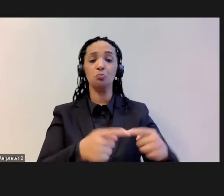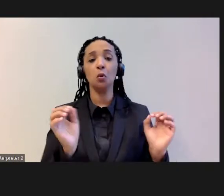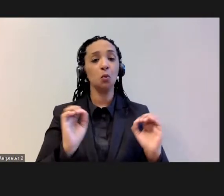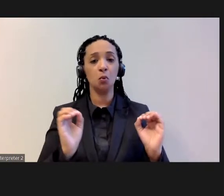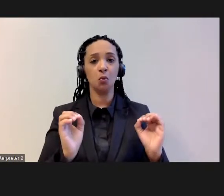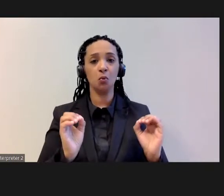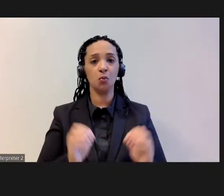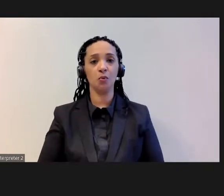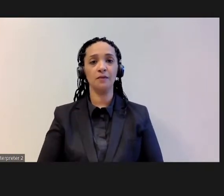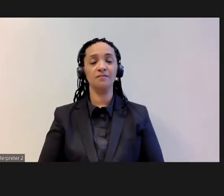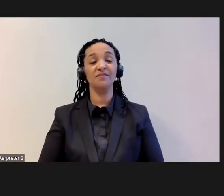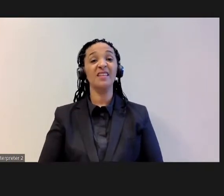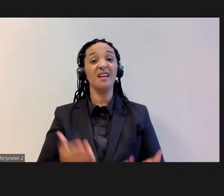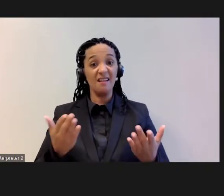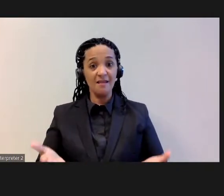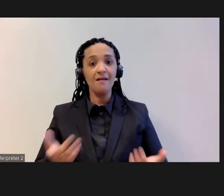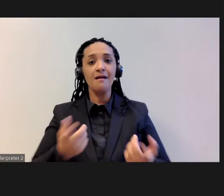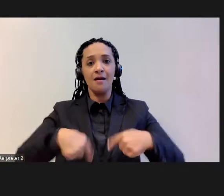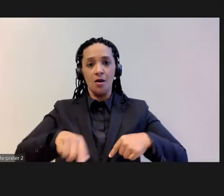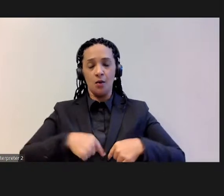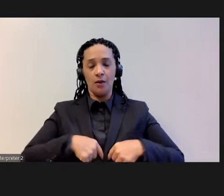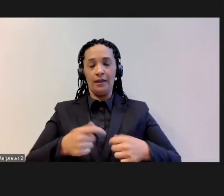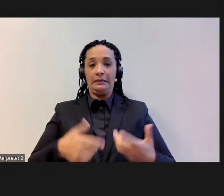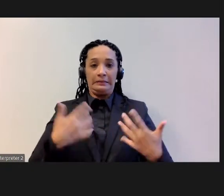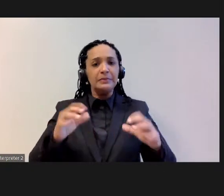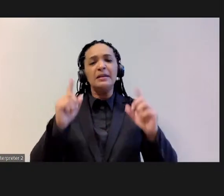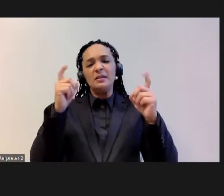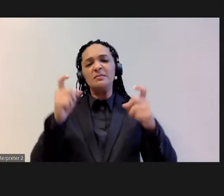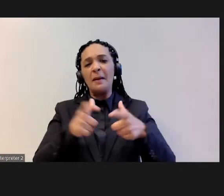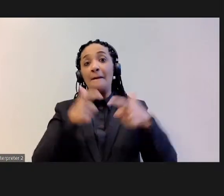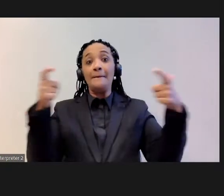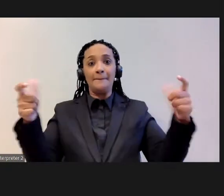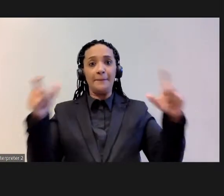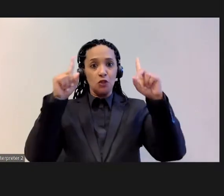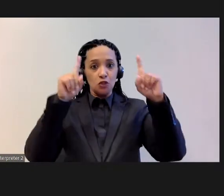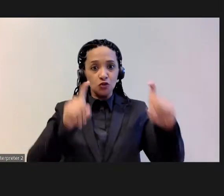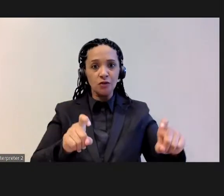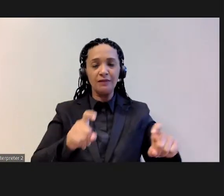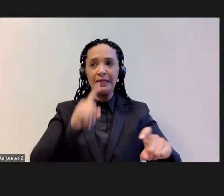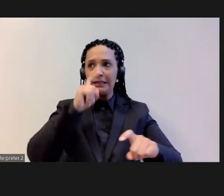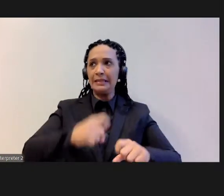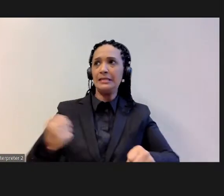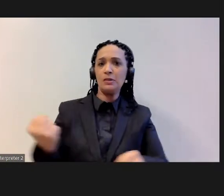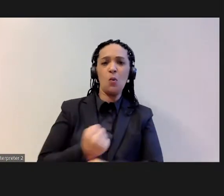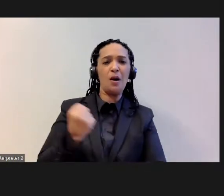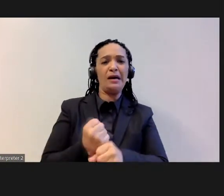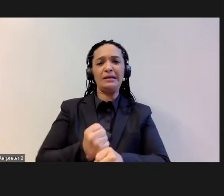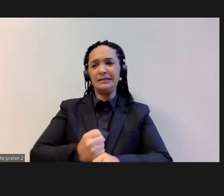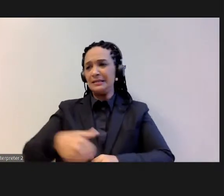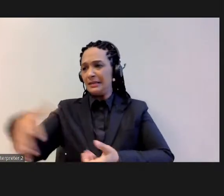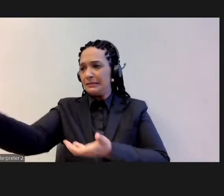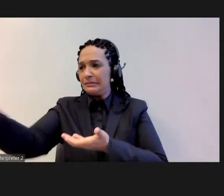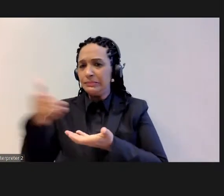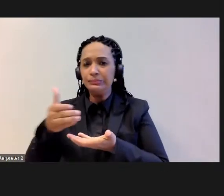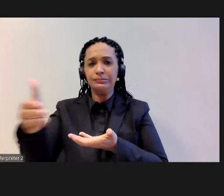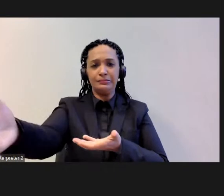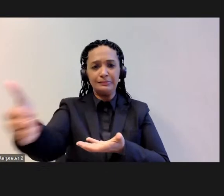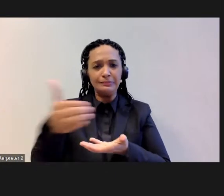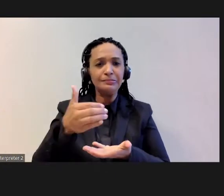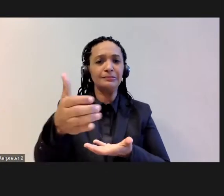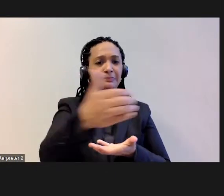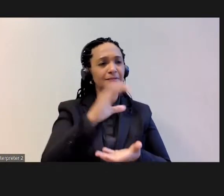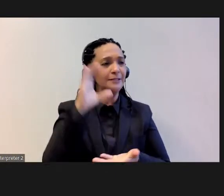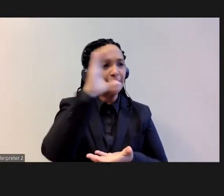big censuses or surveys, it requires a lot of effort to mobilize the right resources, have the right